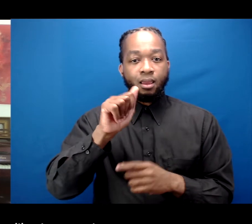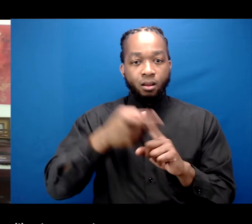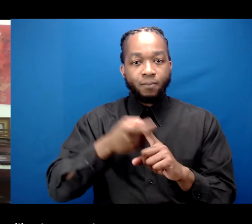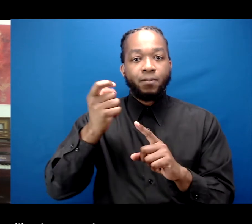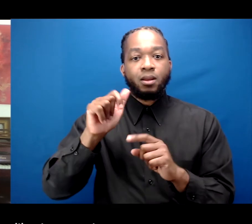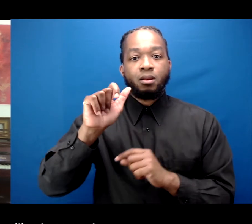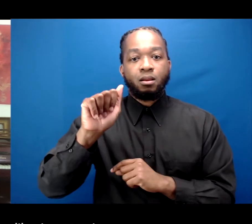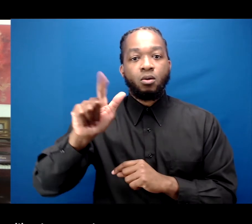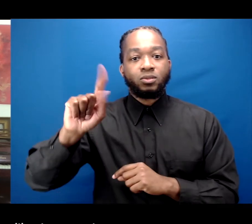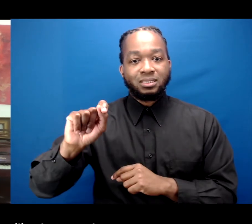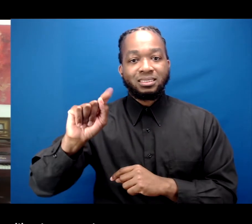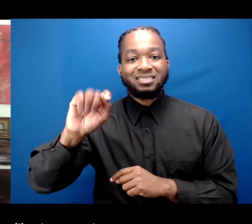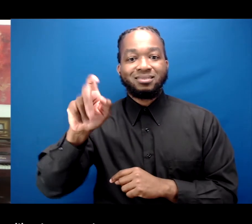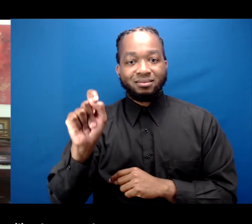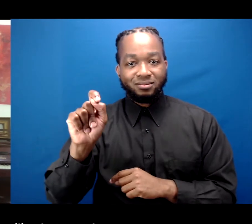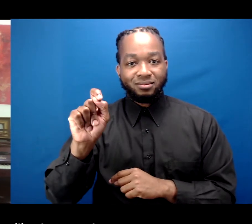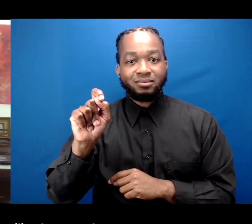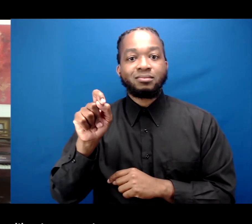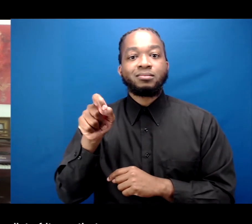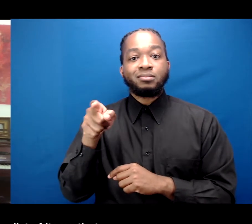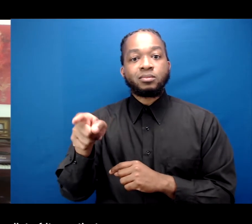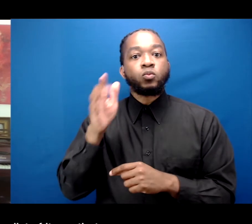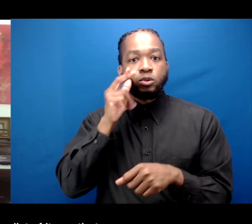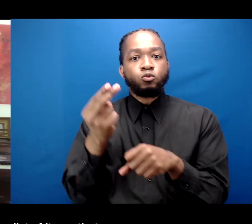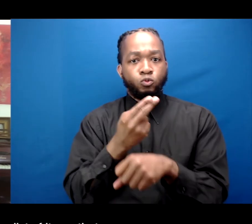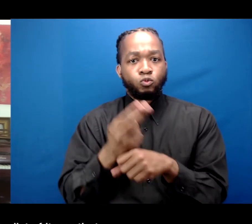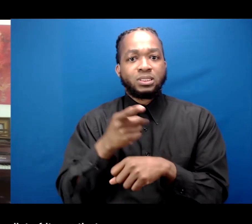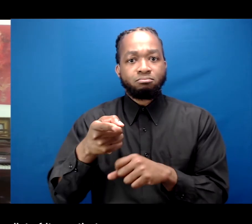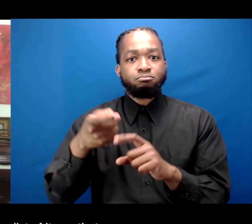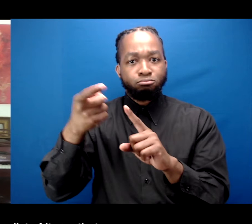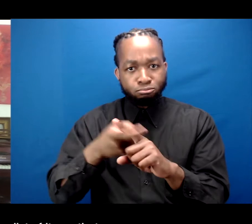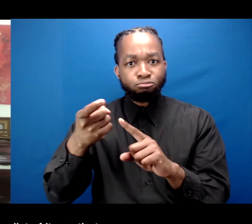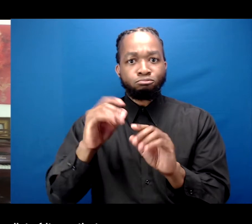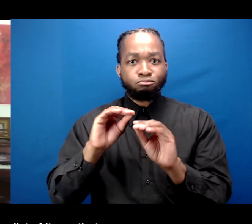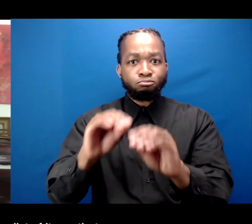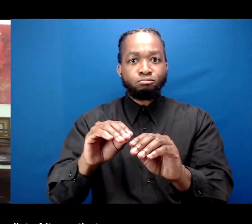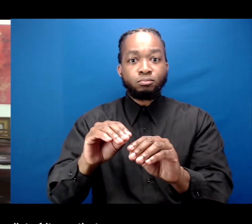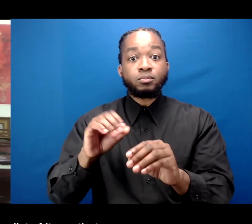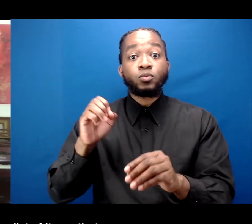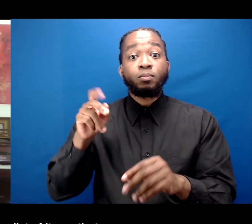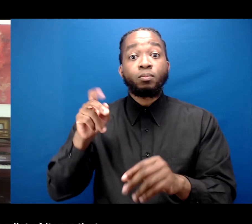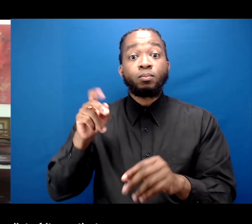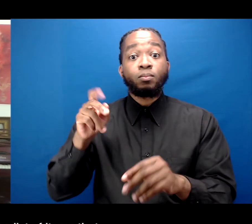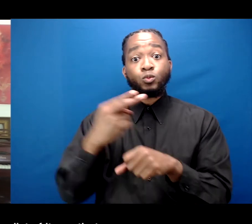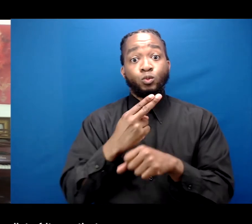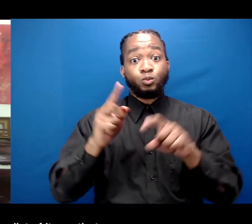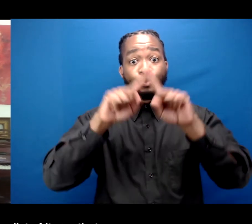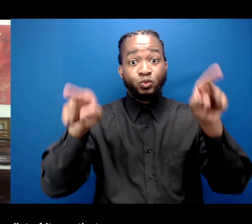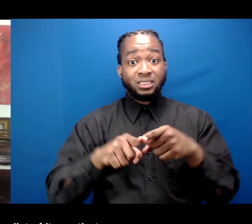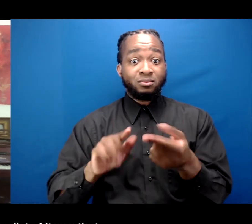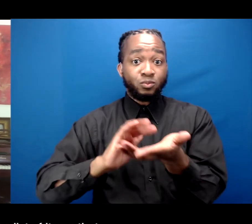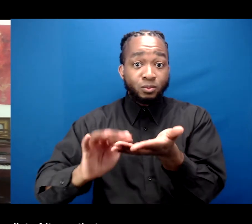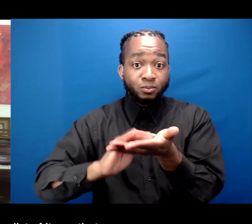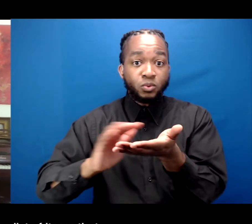generate a description of photos to enable people using screen readers to hear a list of items that photos may contain.